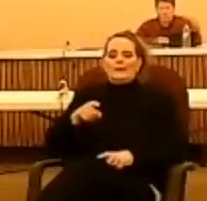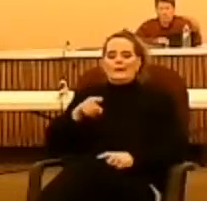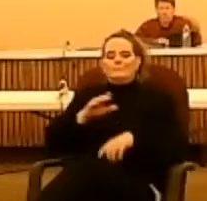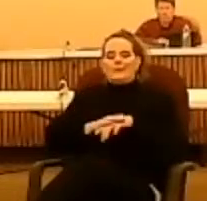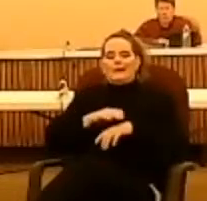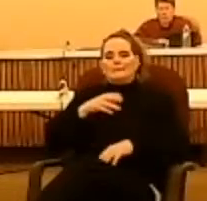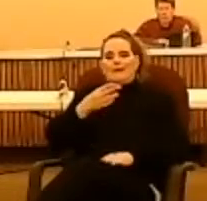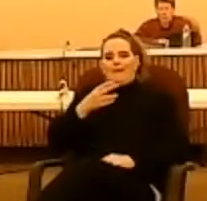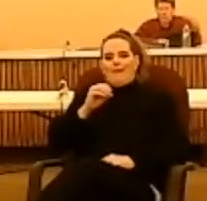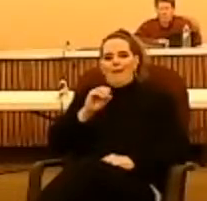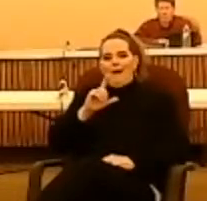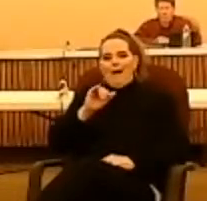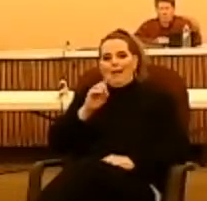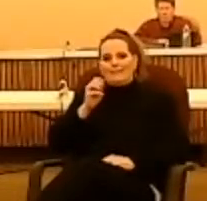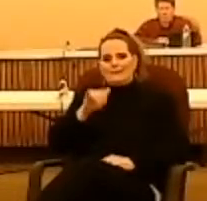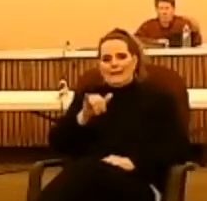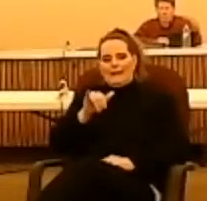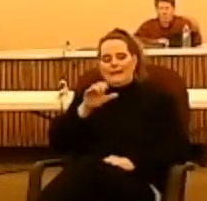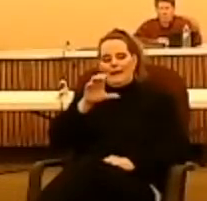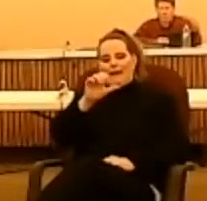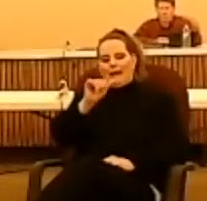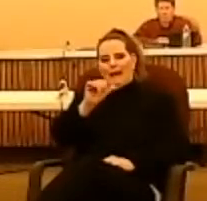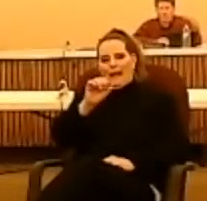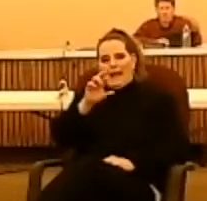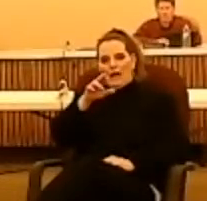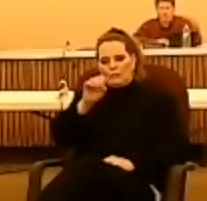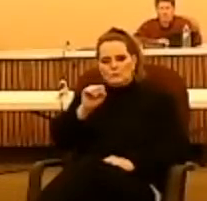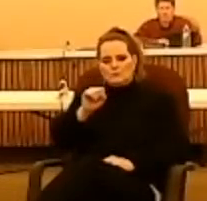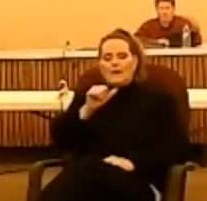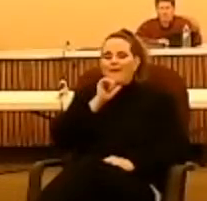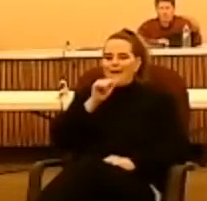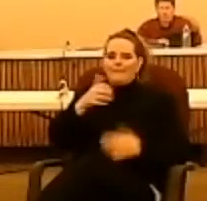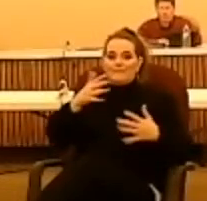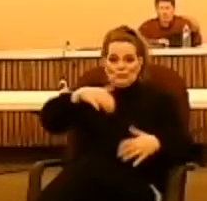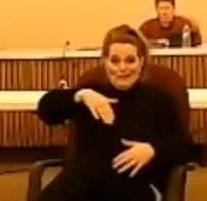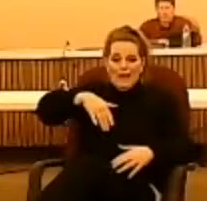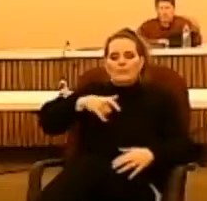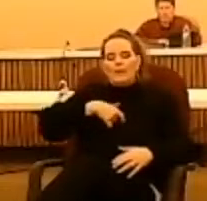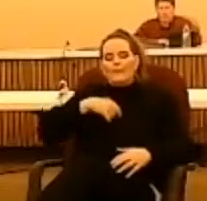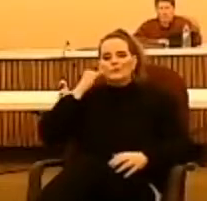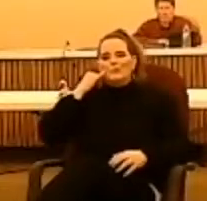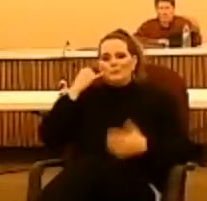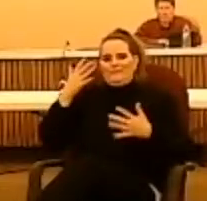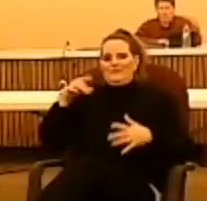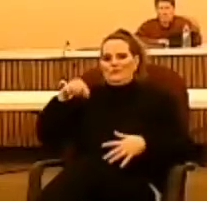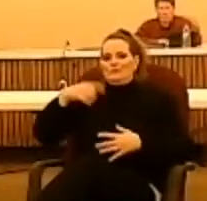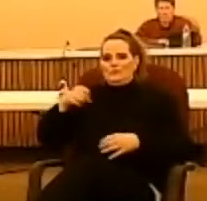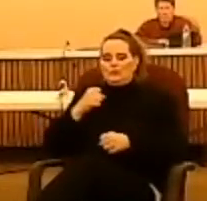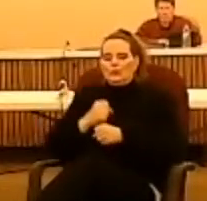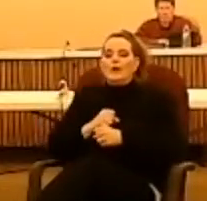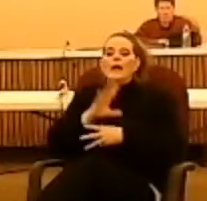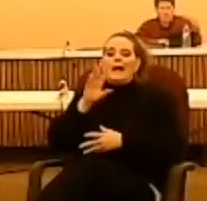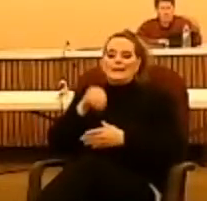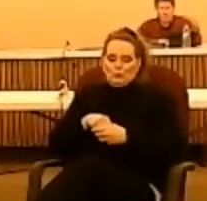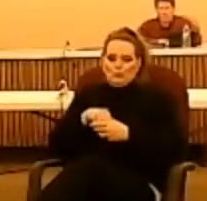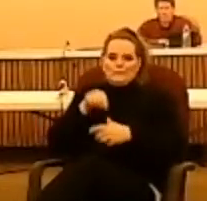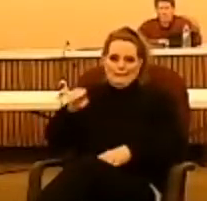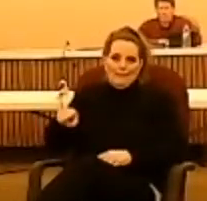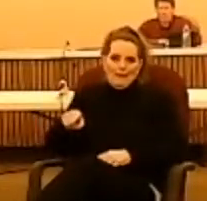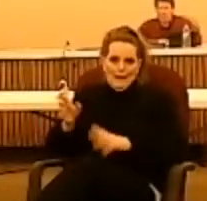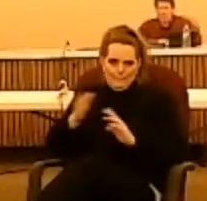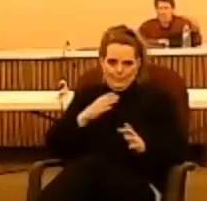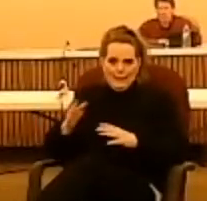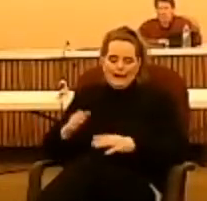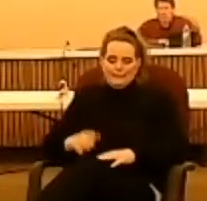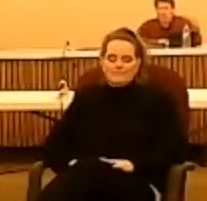haven't completed them yet, but those are supposed to be done this year. And included in that, when we review those,